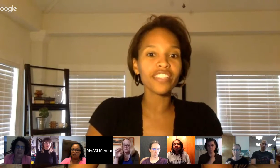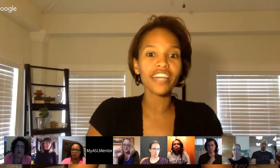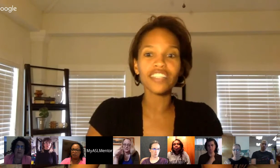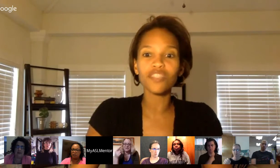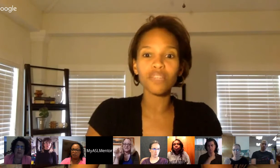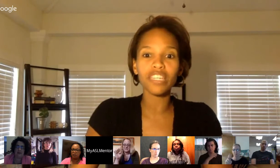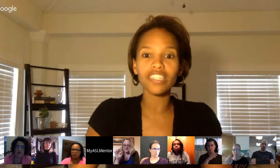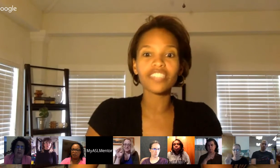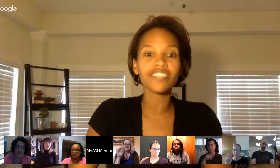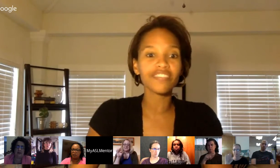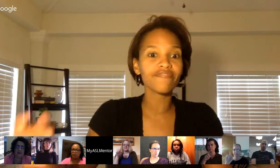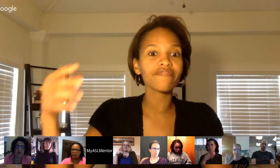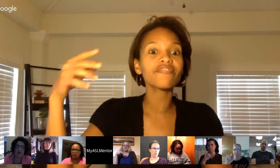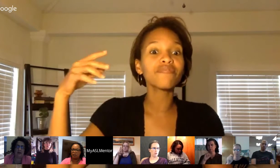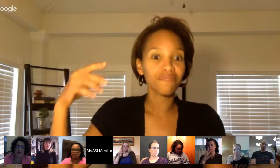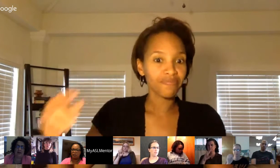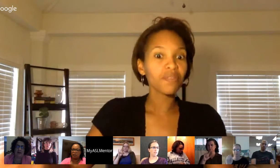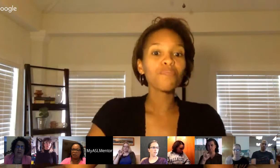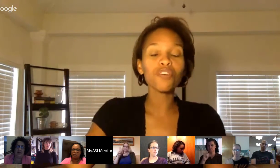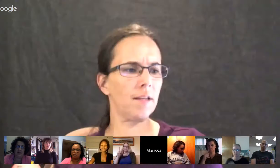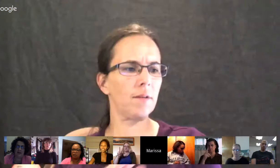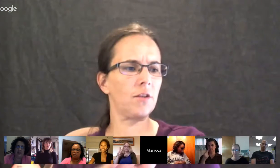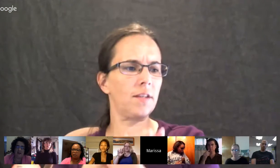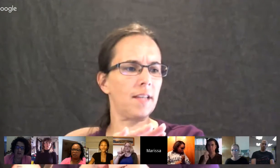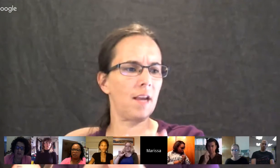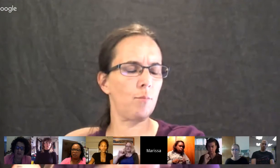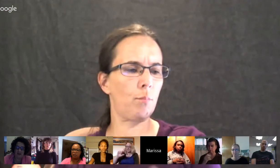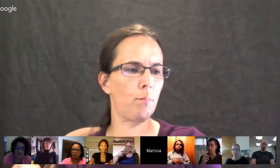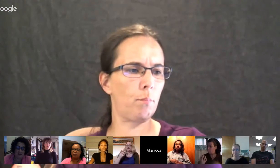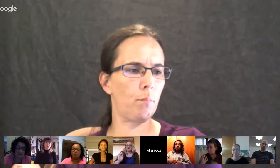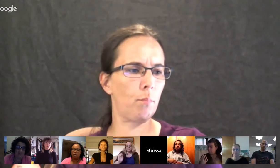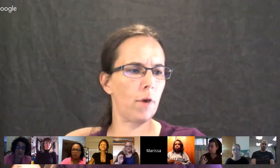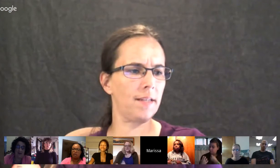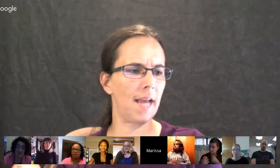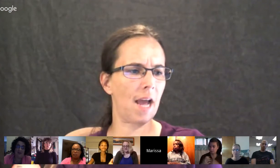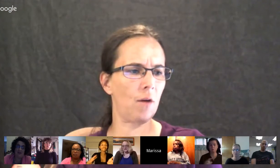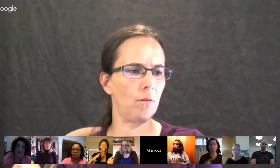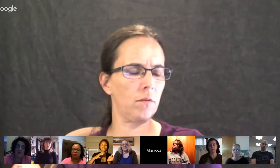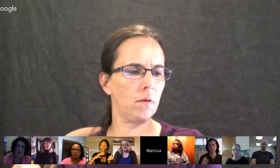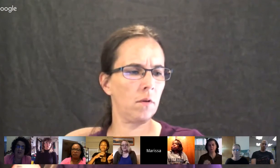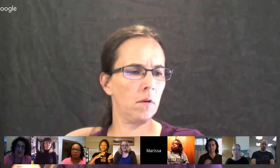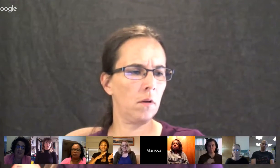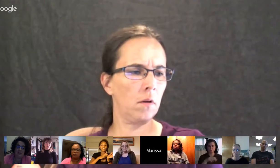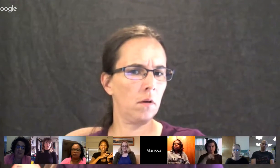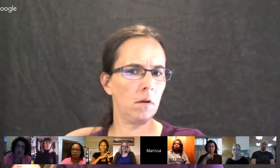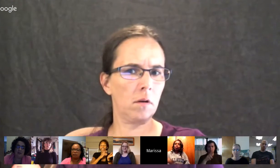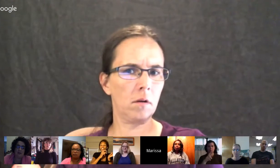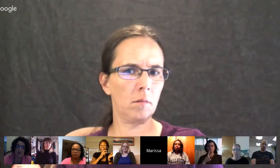using this sign to mean? See, it seems like she's saying, bring down.